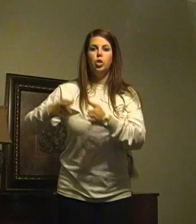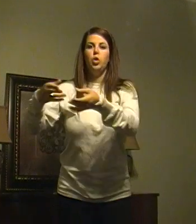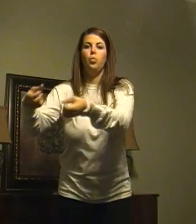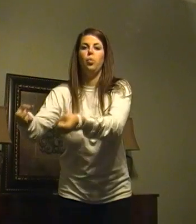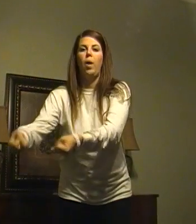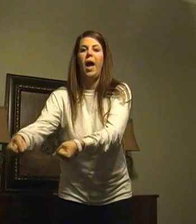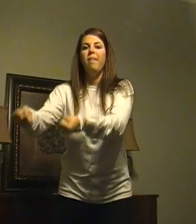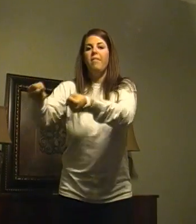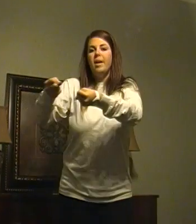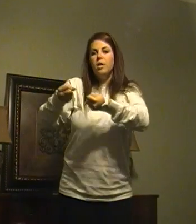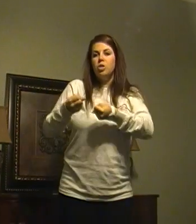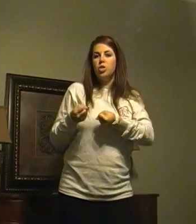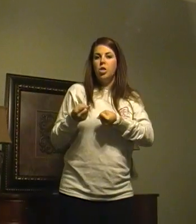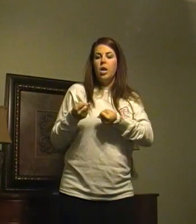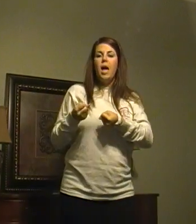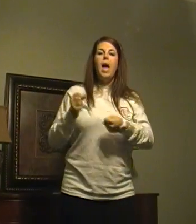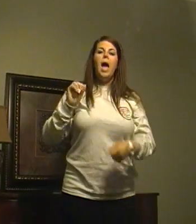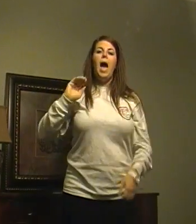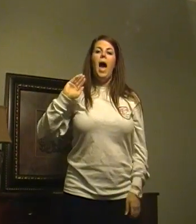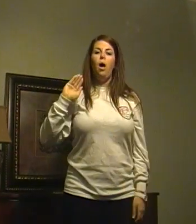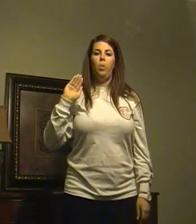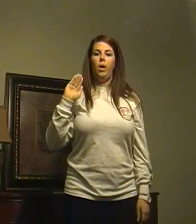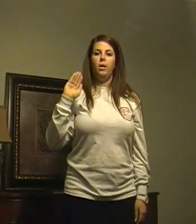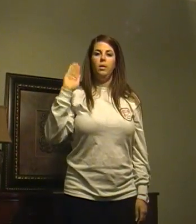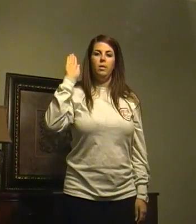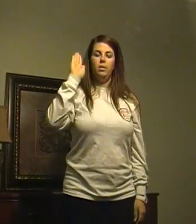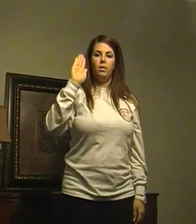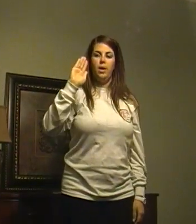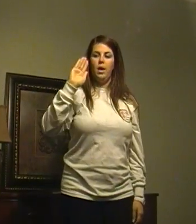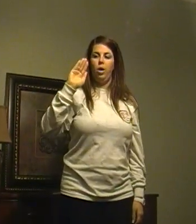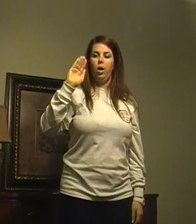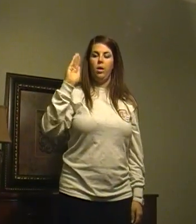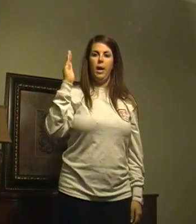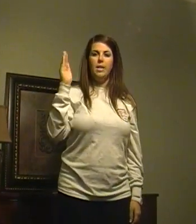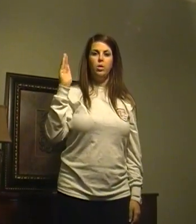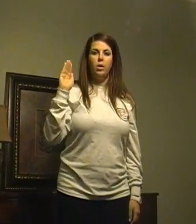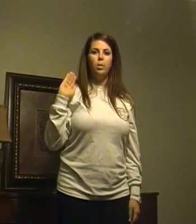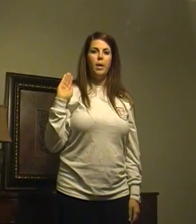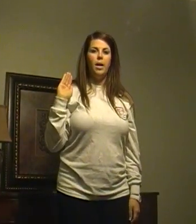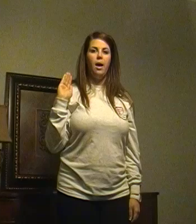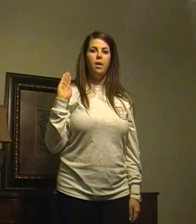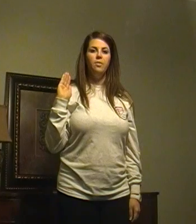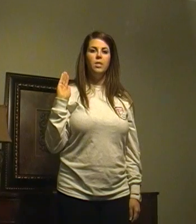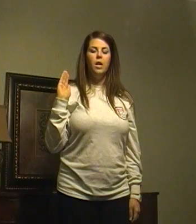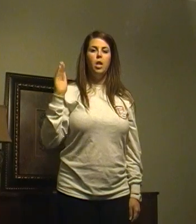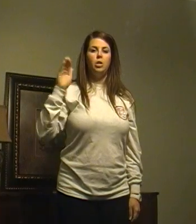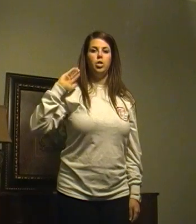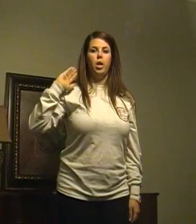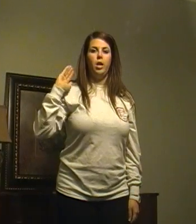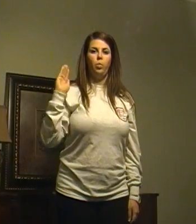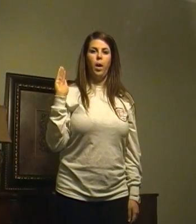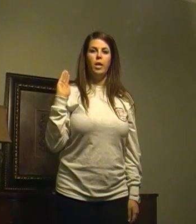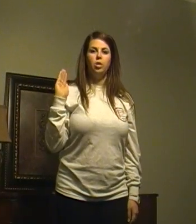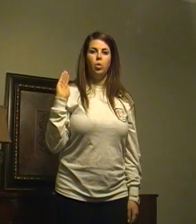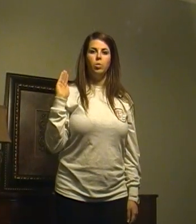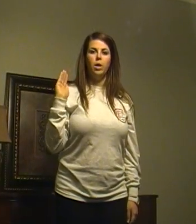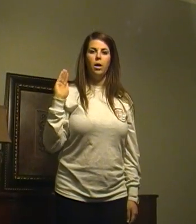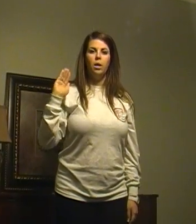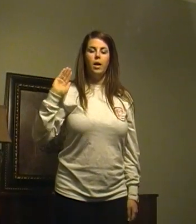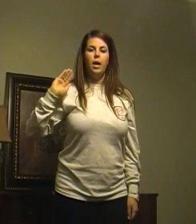to ravish our. Okay, your hands are a little bit cuffed. You start at your right shoulder,